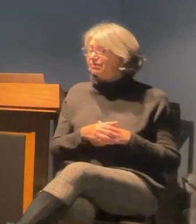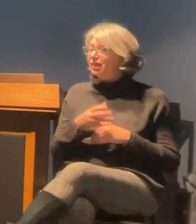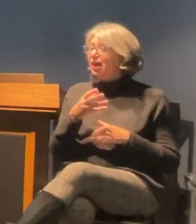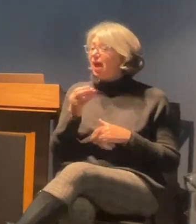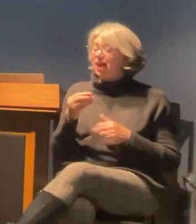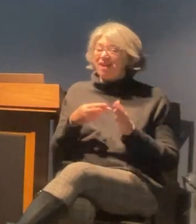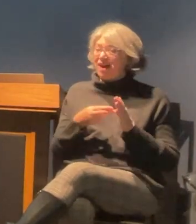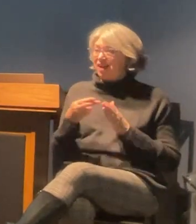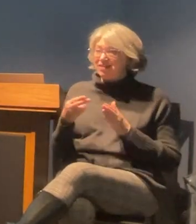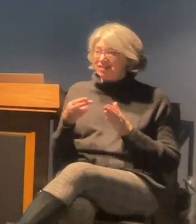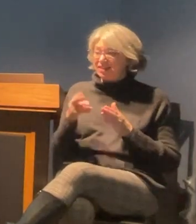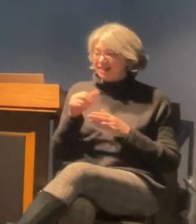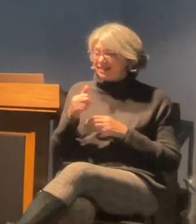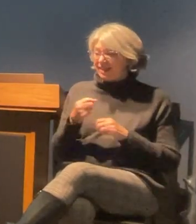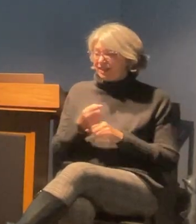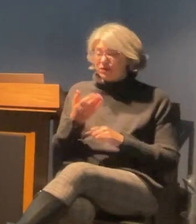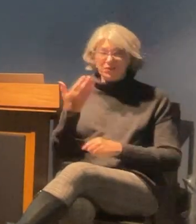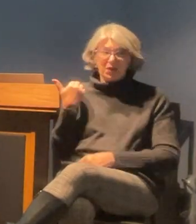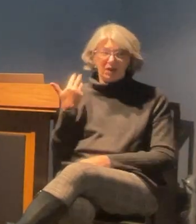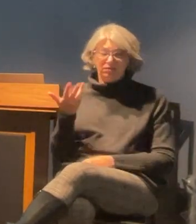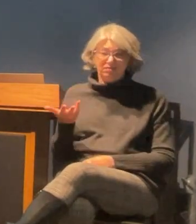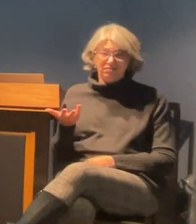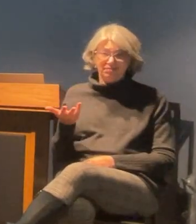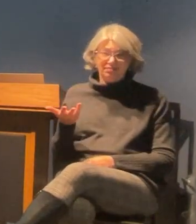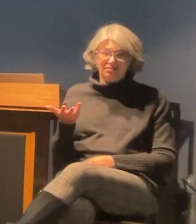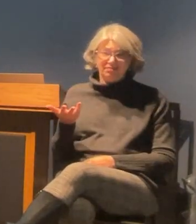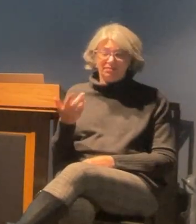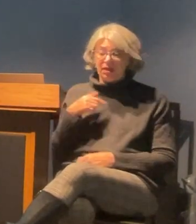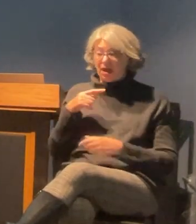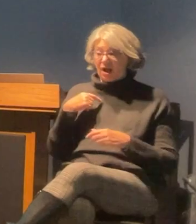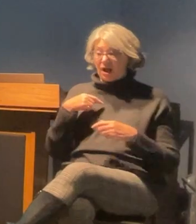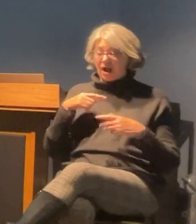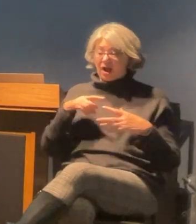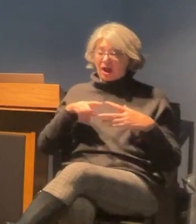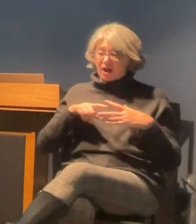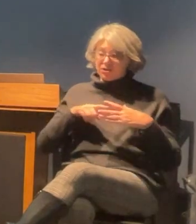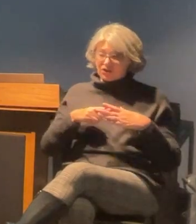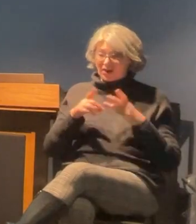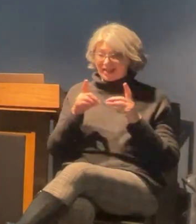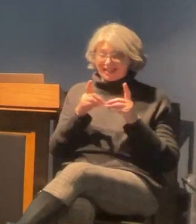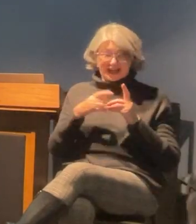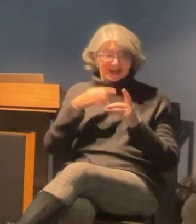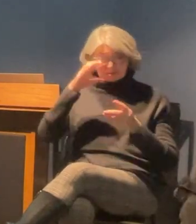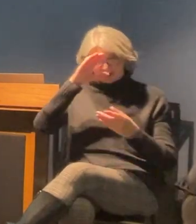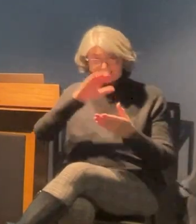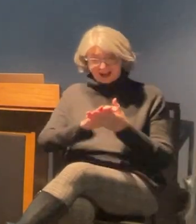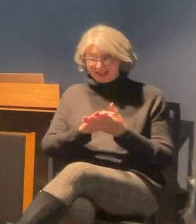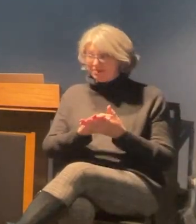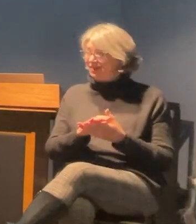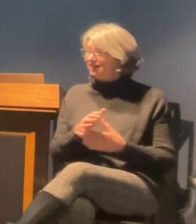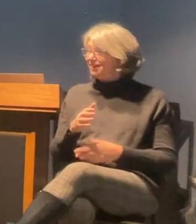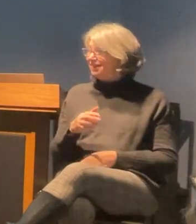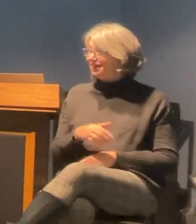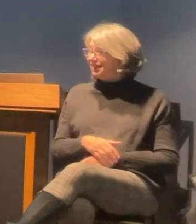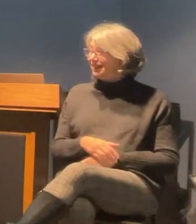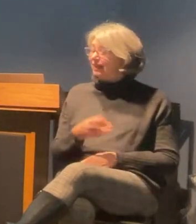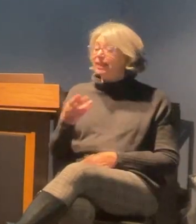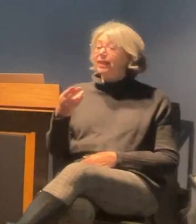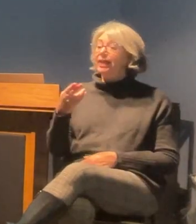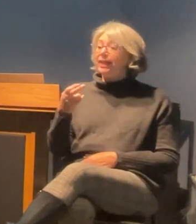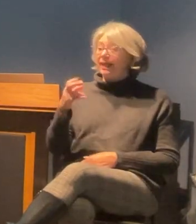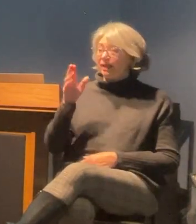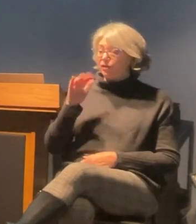And to be honest, 10 years ago, when I started dating my husband, he used